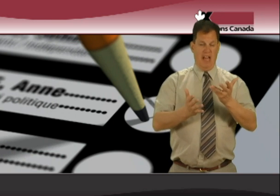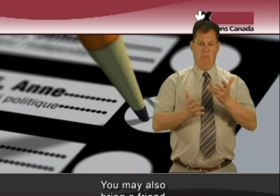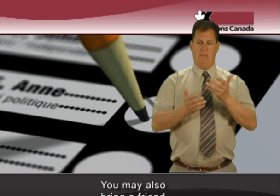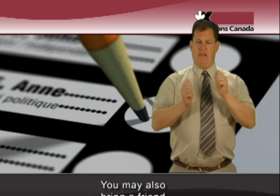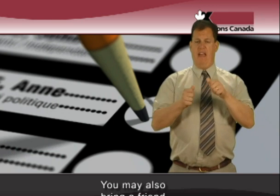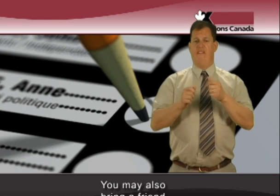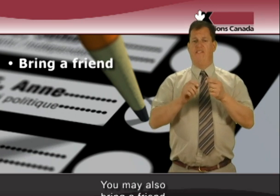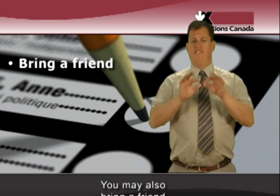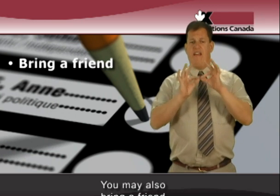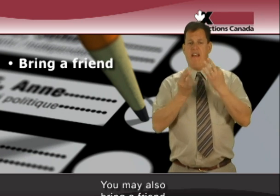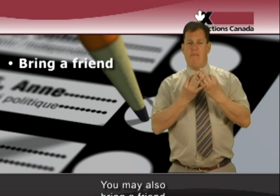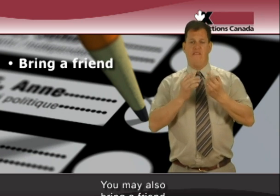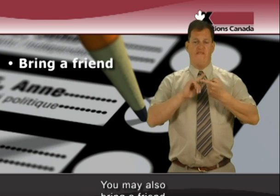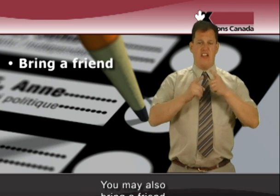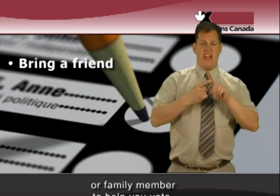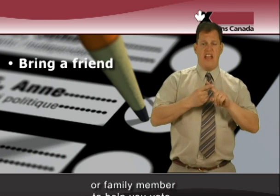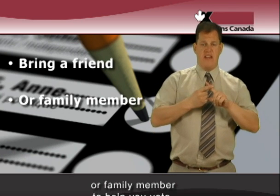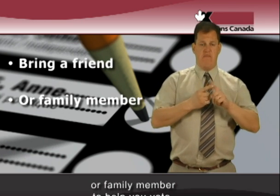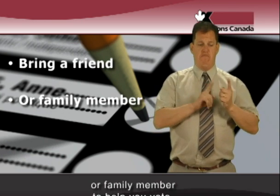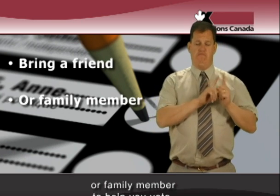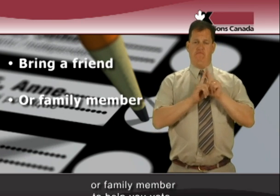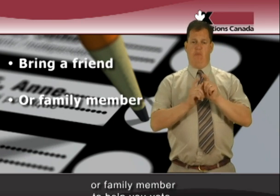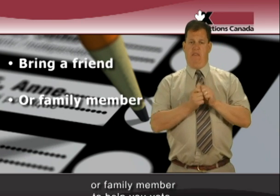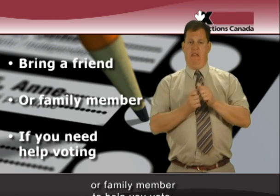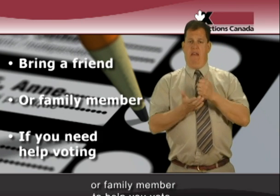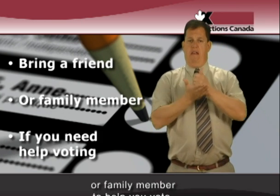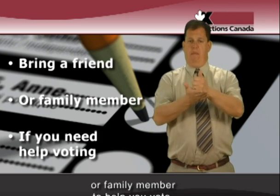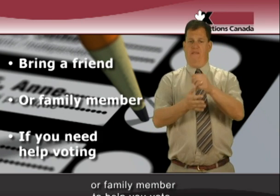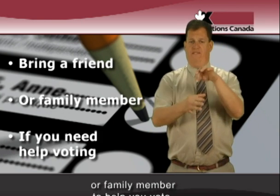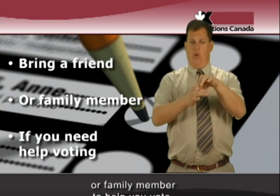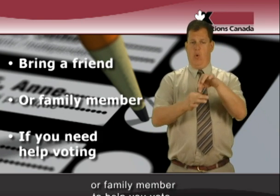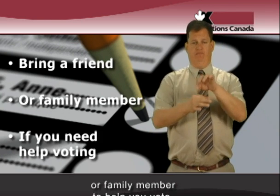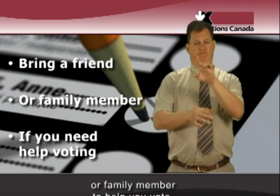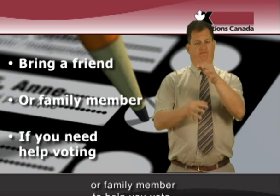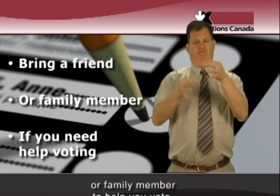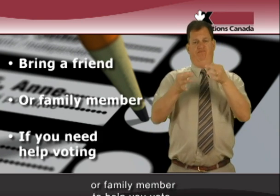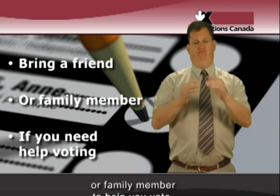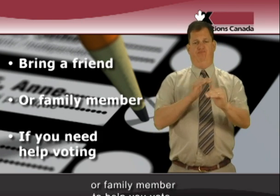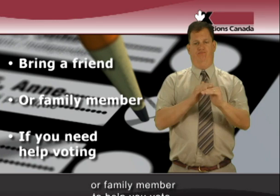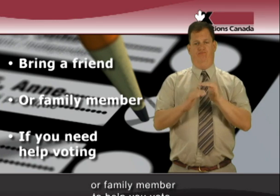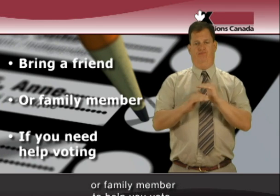You may also bring a friend or family member to help you vote.